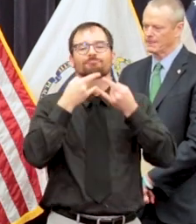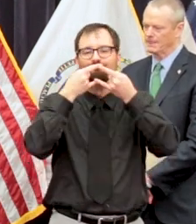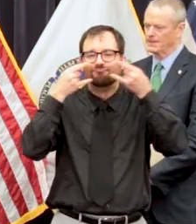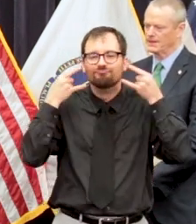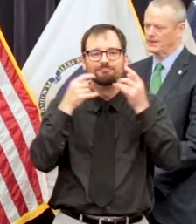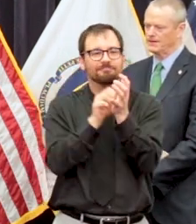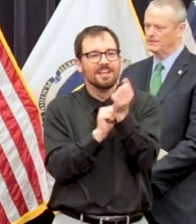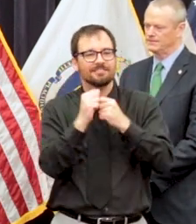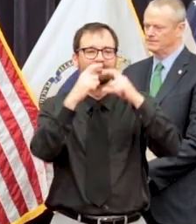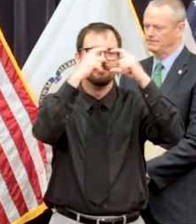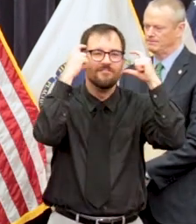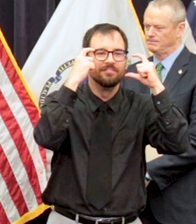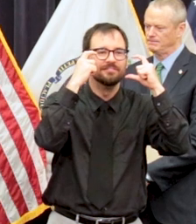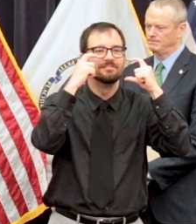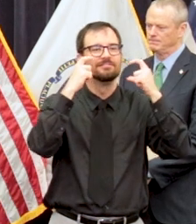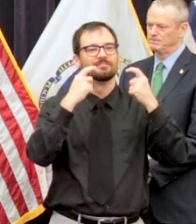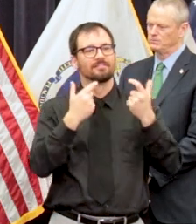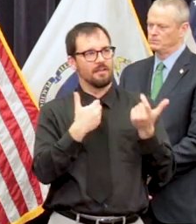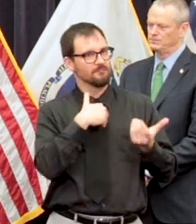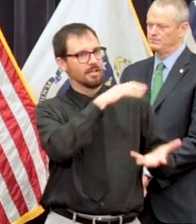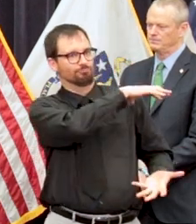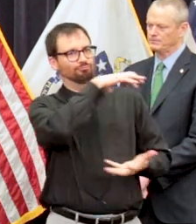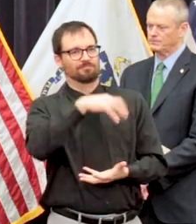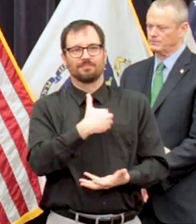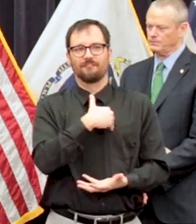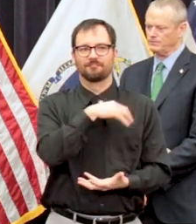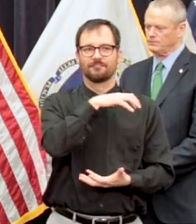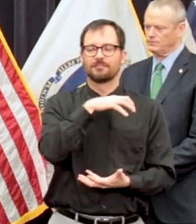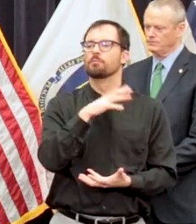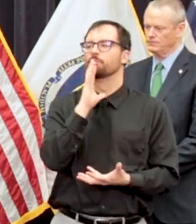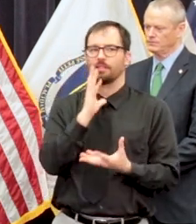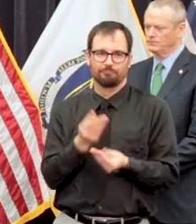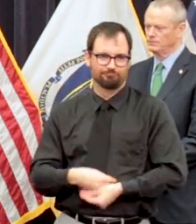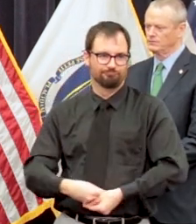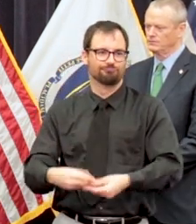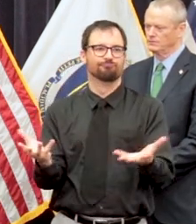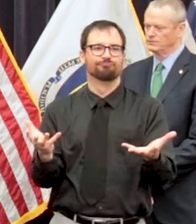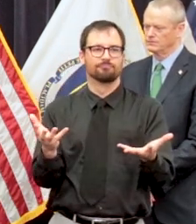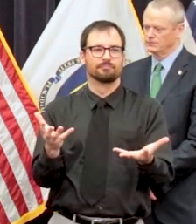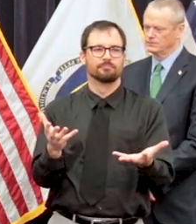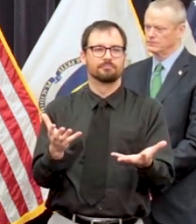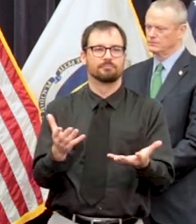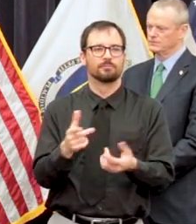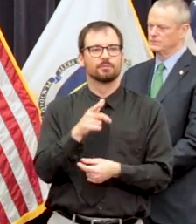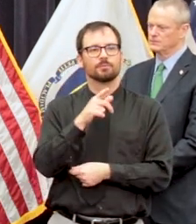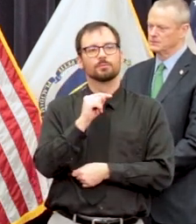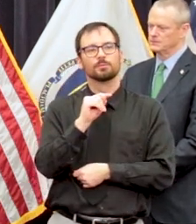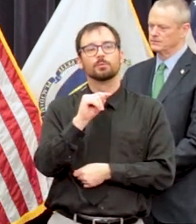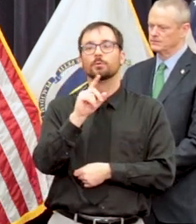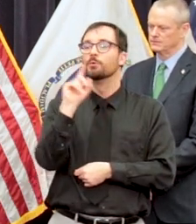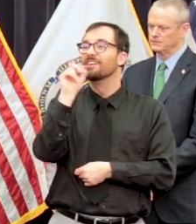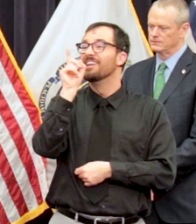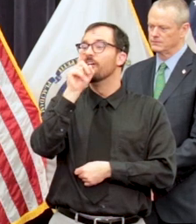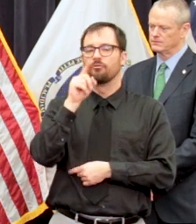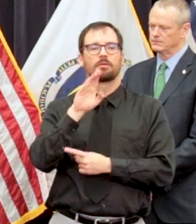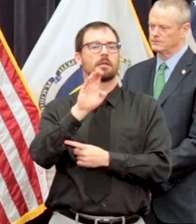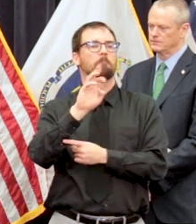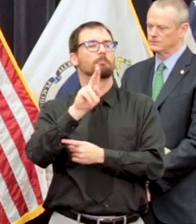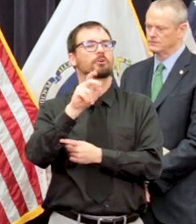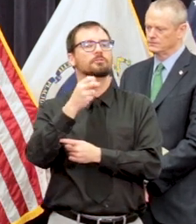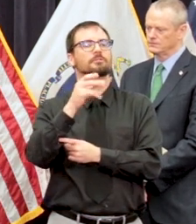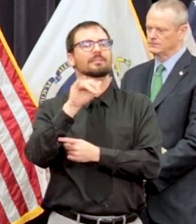We quickly deployed some of that material to Berkshire late last evening. And we are continuing to